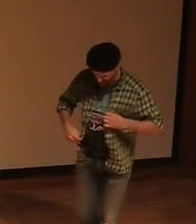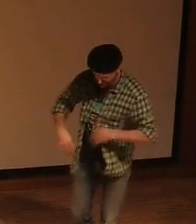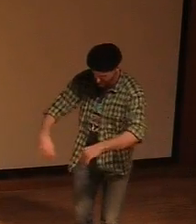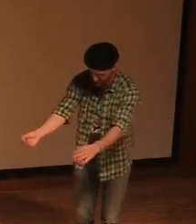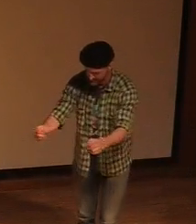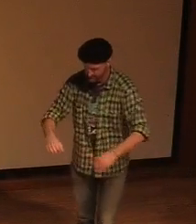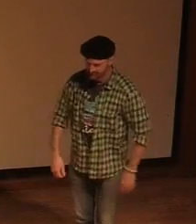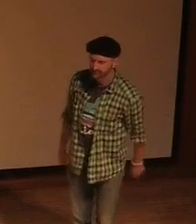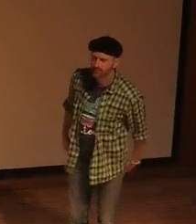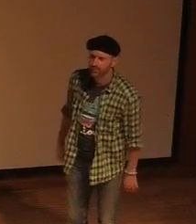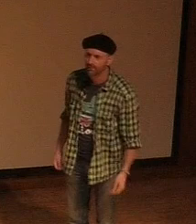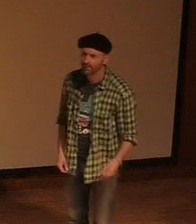in spirit.